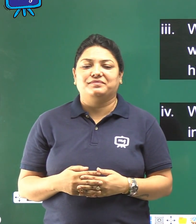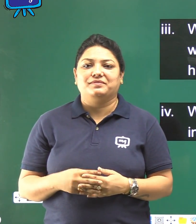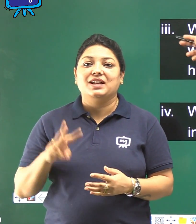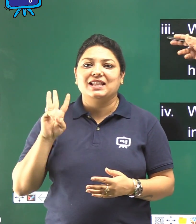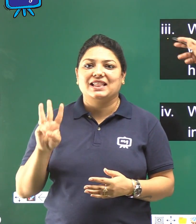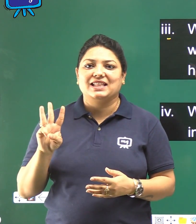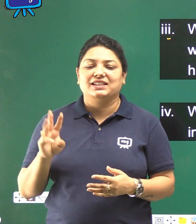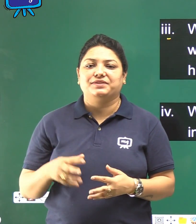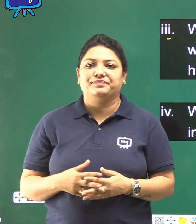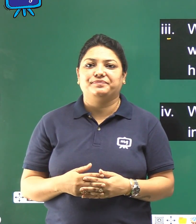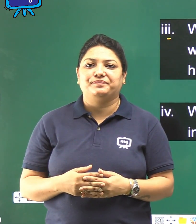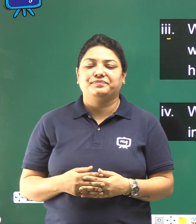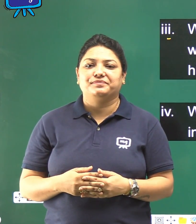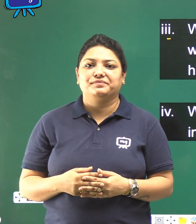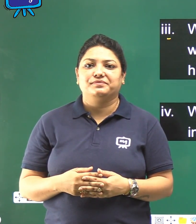Third,